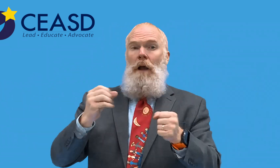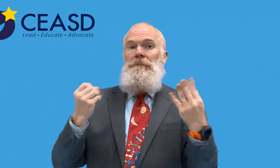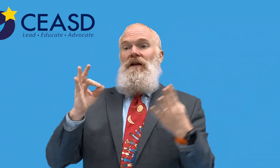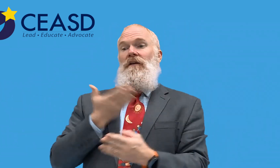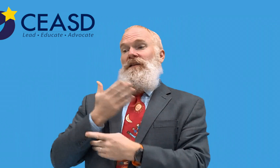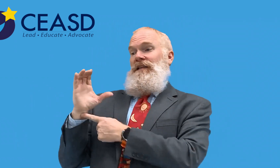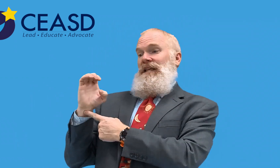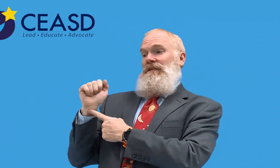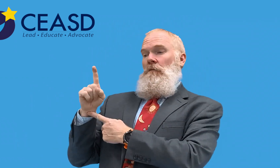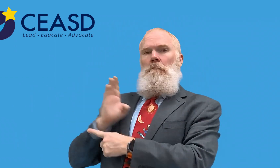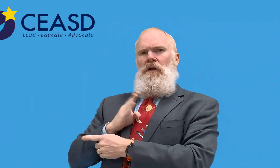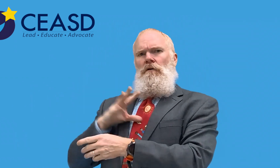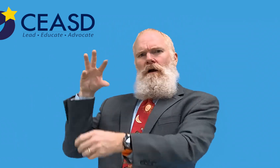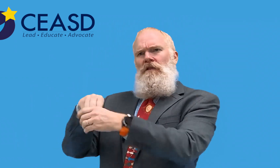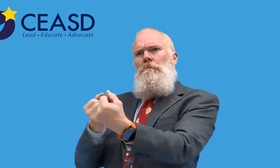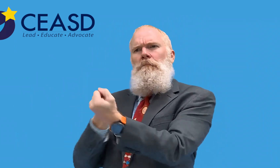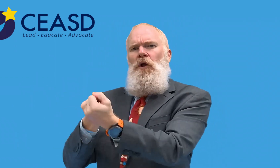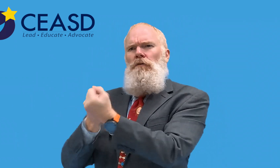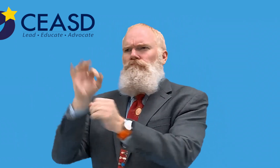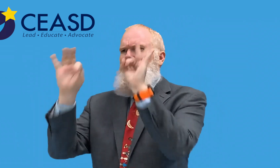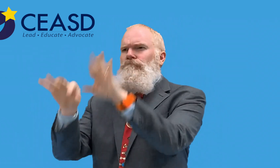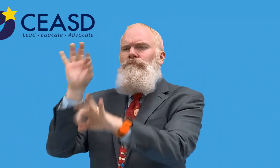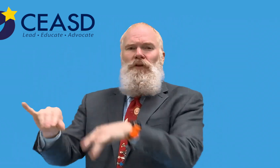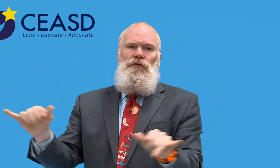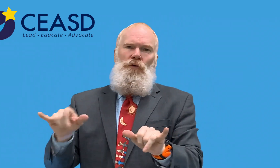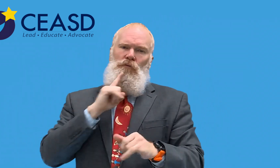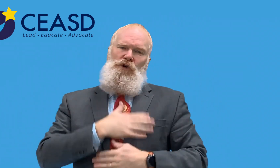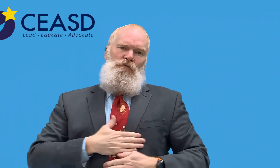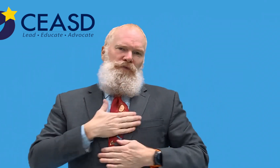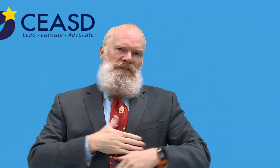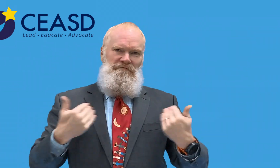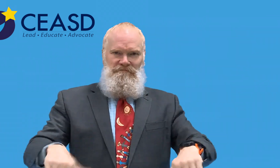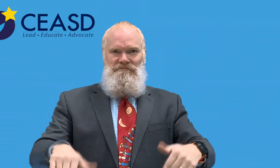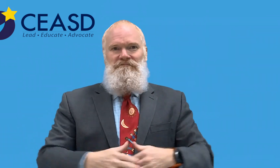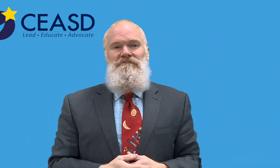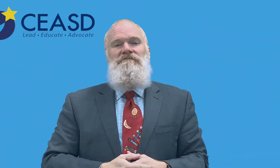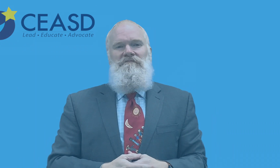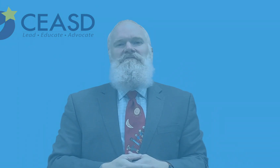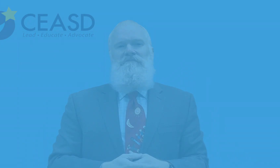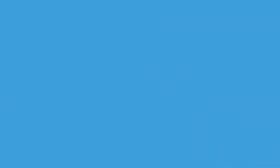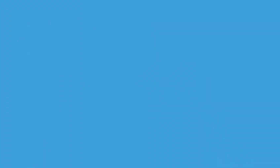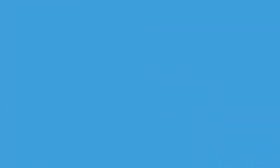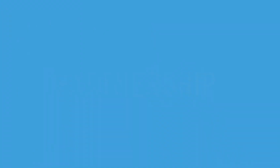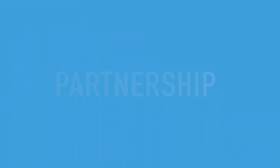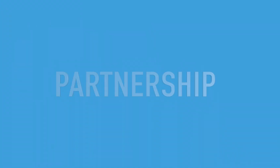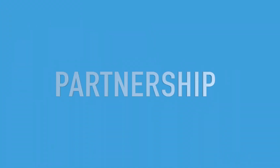am thankful to Jeff Bravin, our president-elect, for all of his efforts, and to our board members for their engagement, support, and